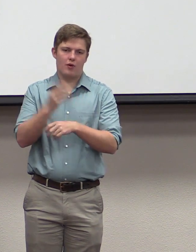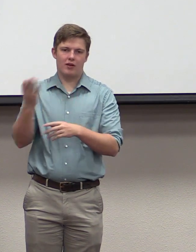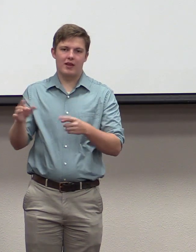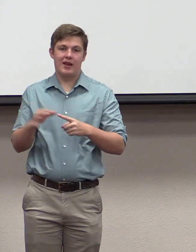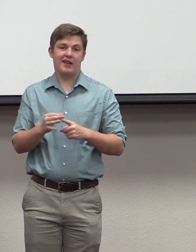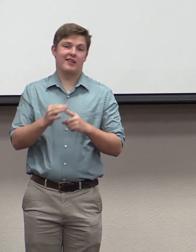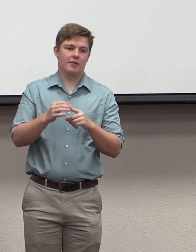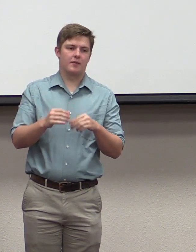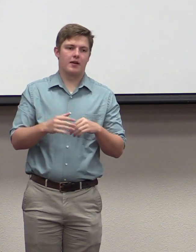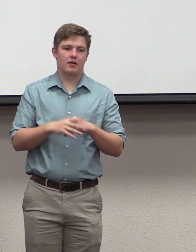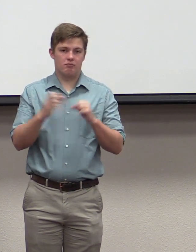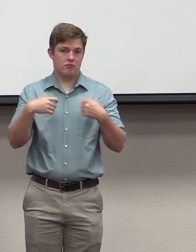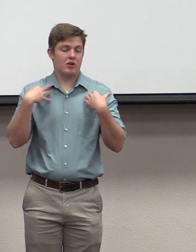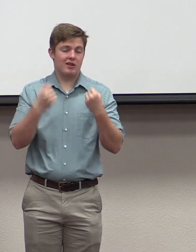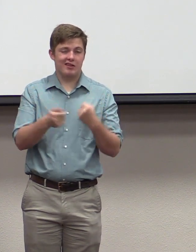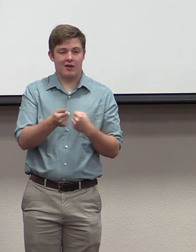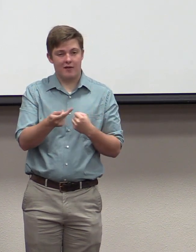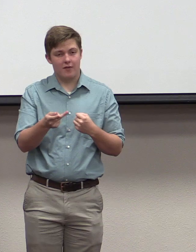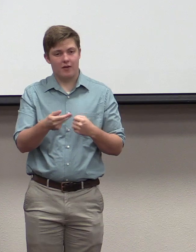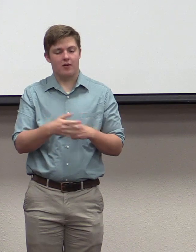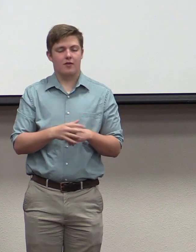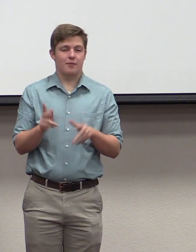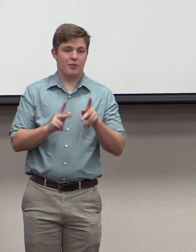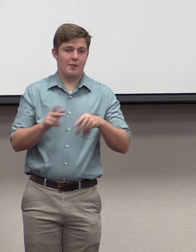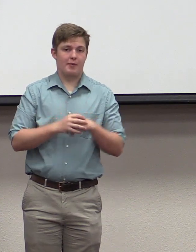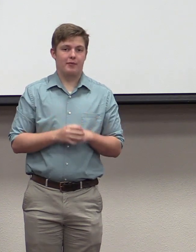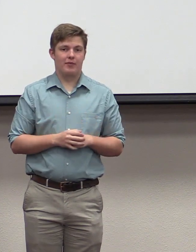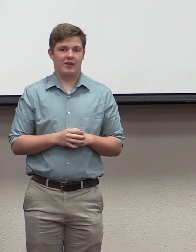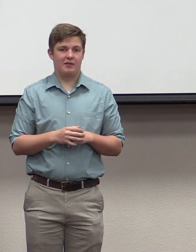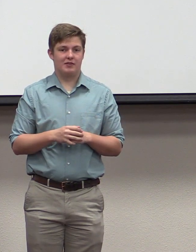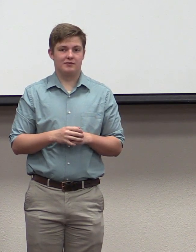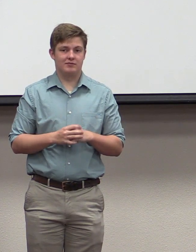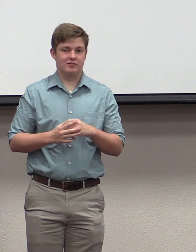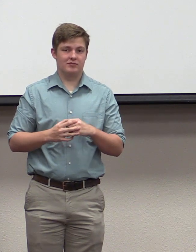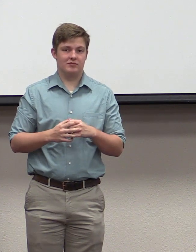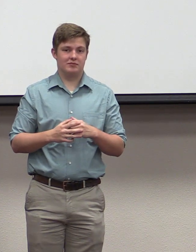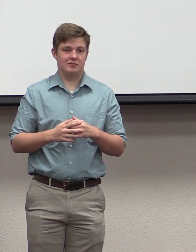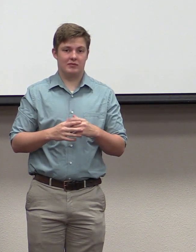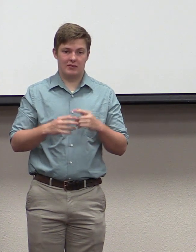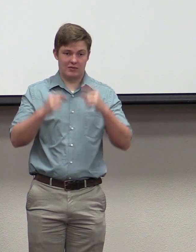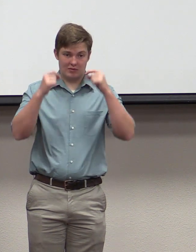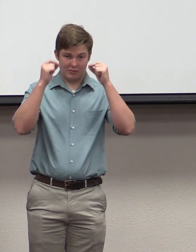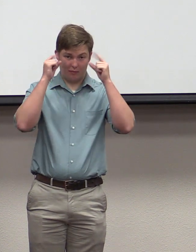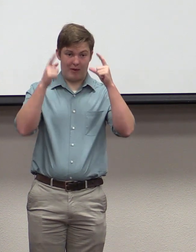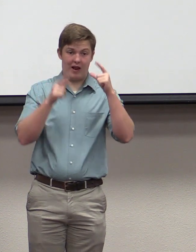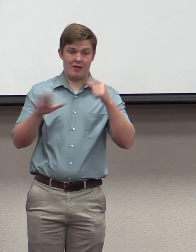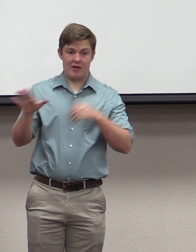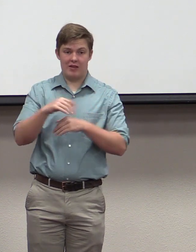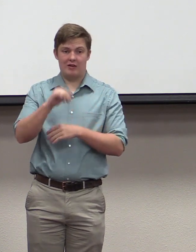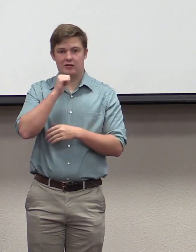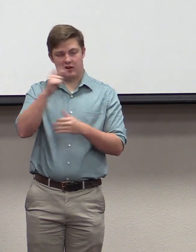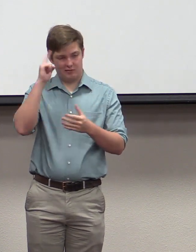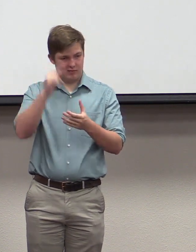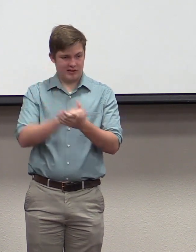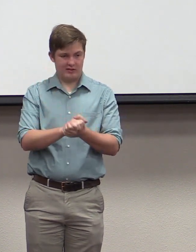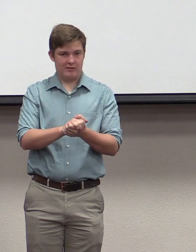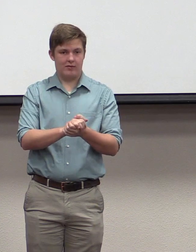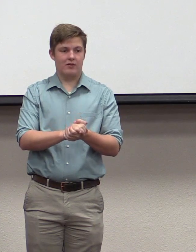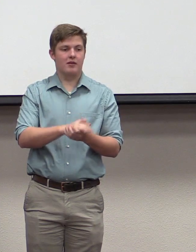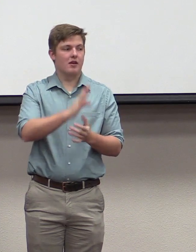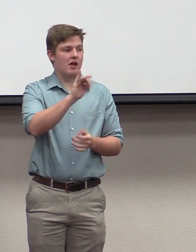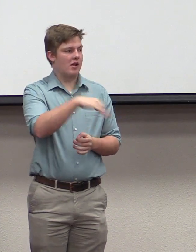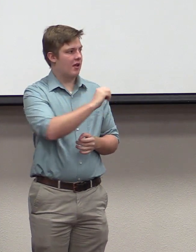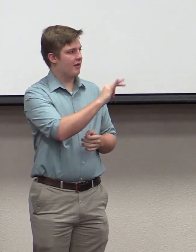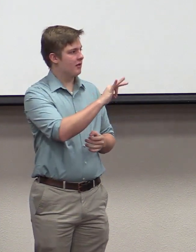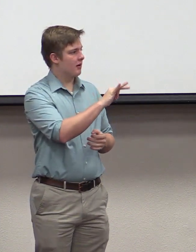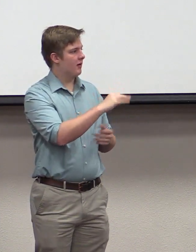them. And he marveled because of their unbelief. And he went about among the villages teaching. Jeff, come and